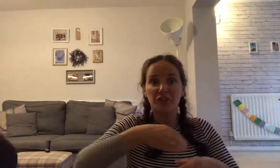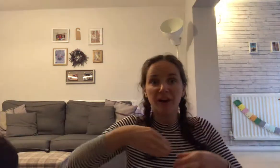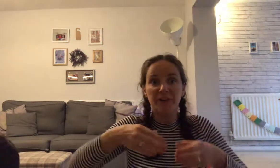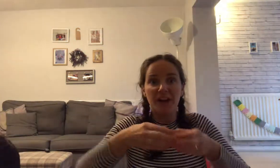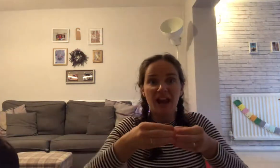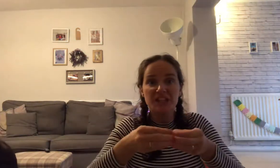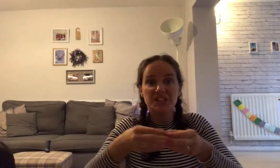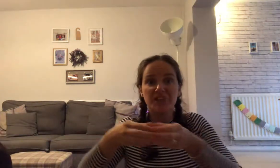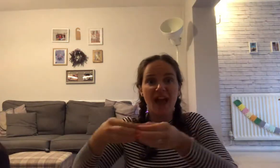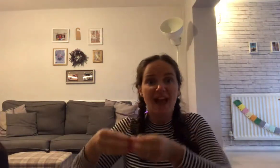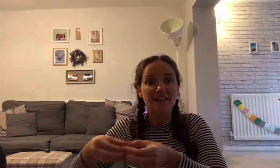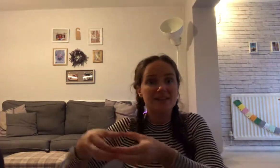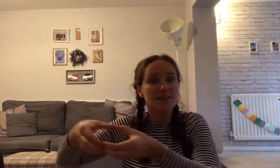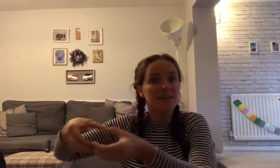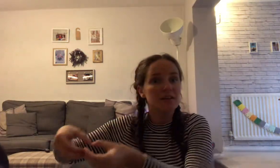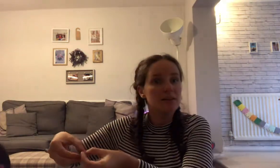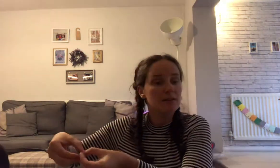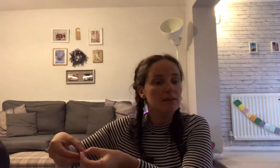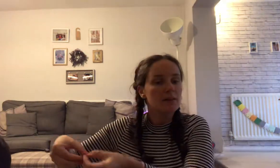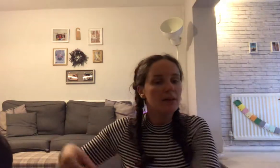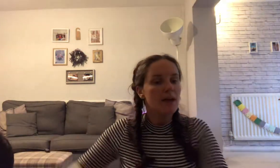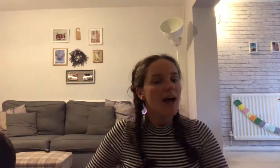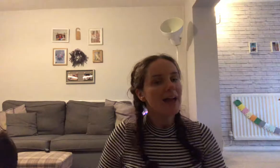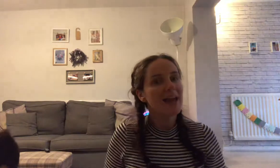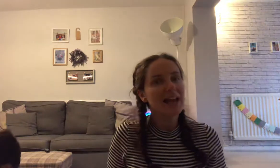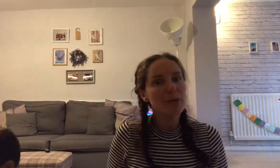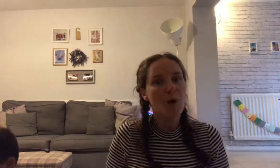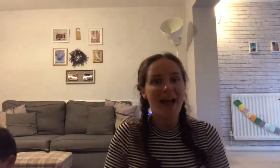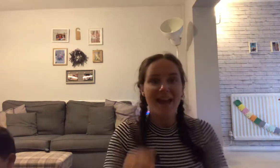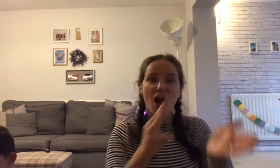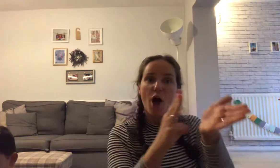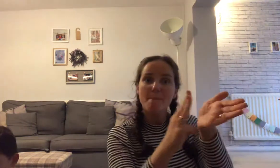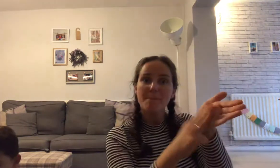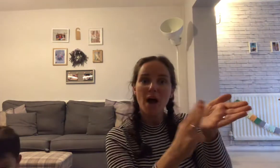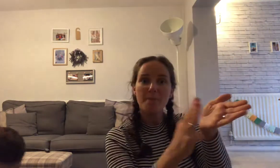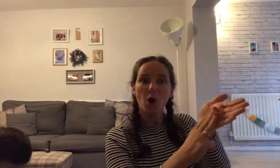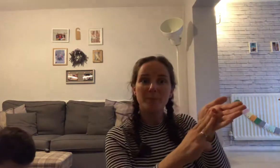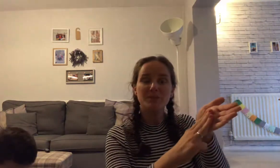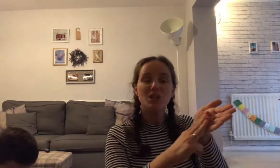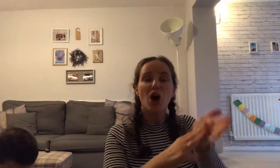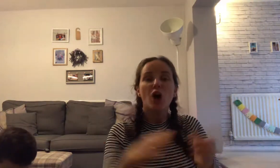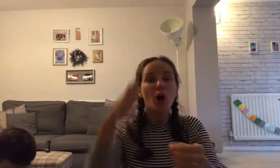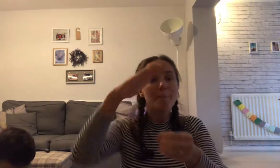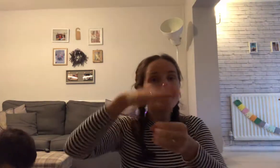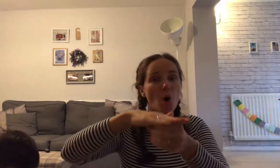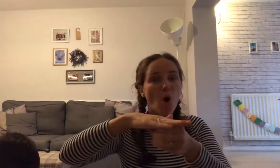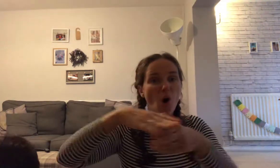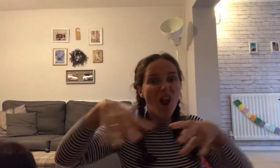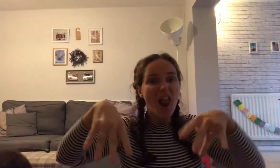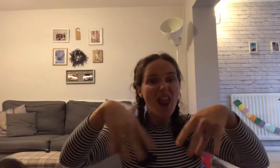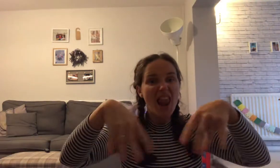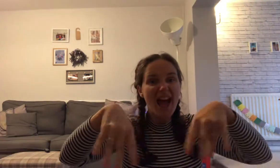round a nest of eggs. And anyway, my mum's got more